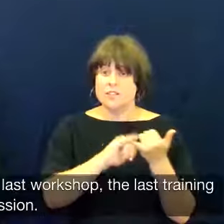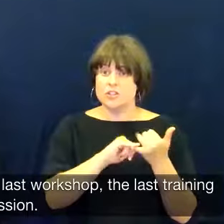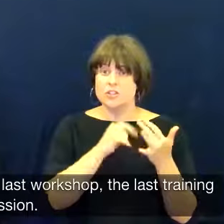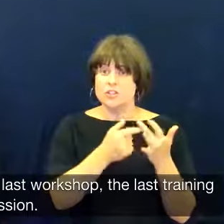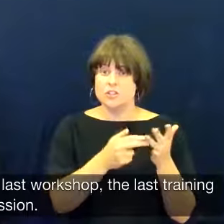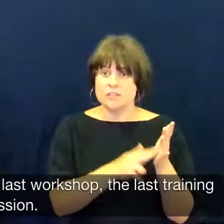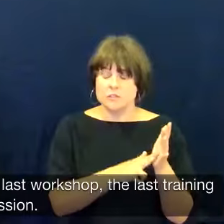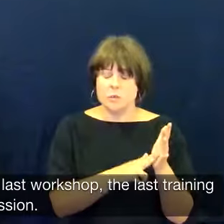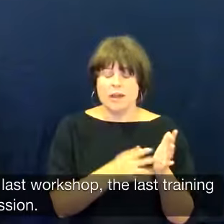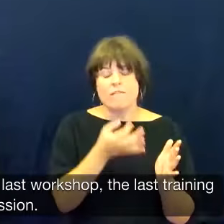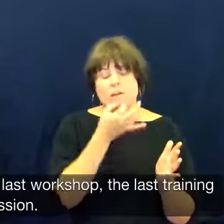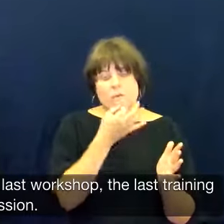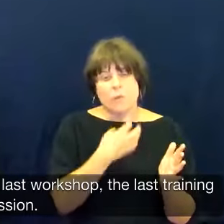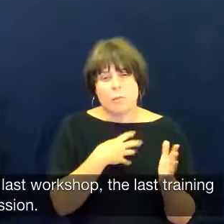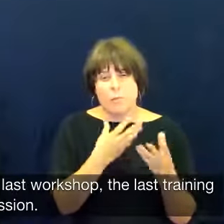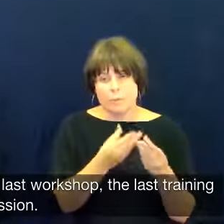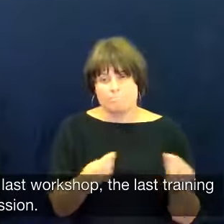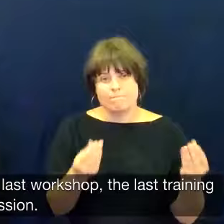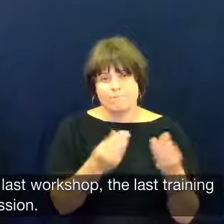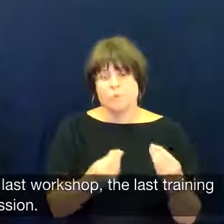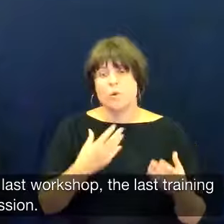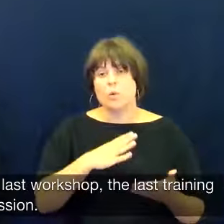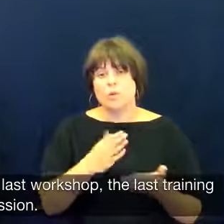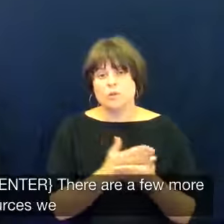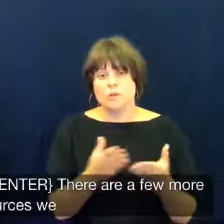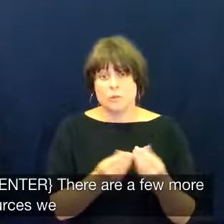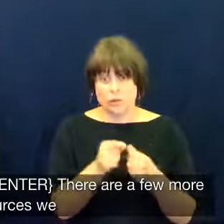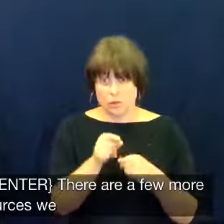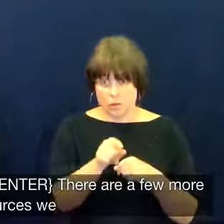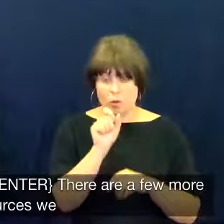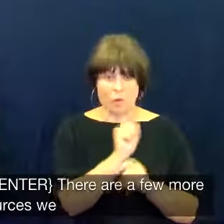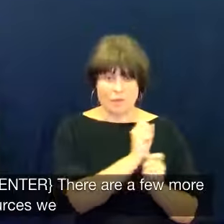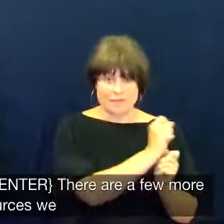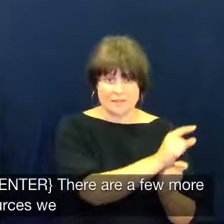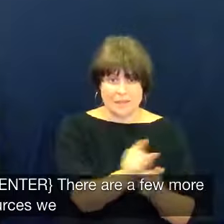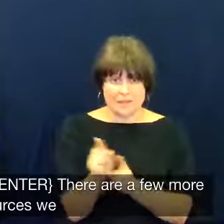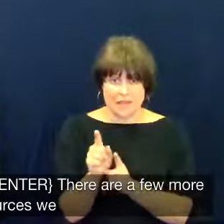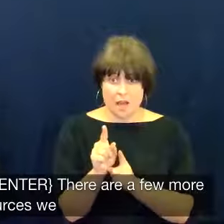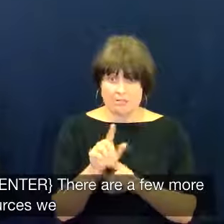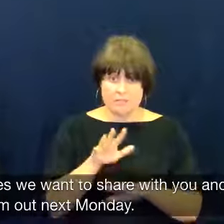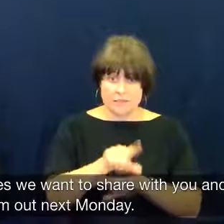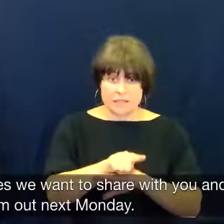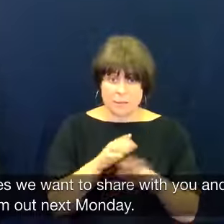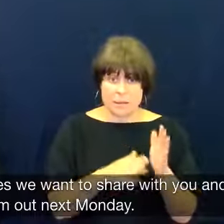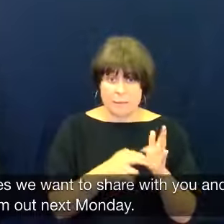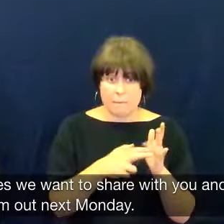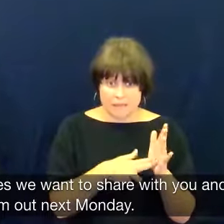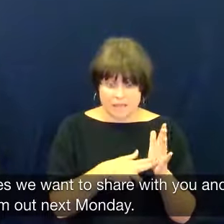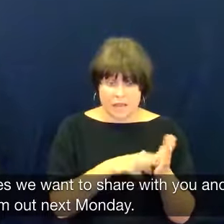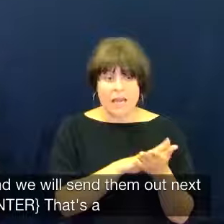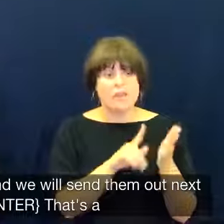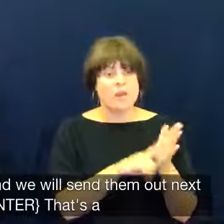more resources we want to share with you, and we will send them out next Monday. Heather, that's a good idea, the